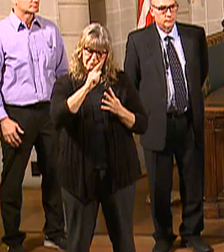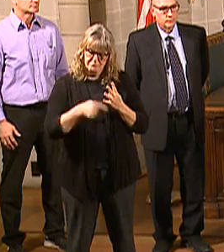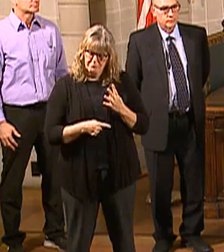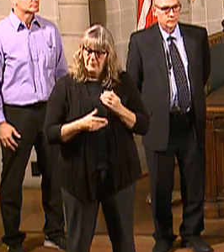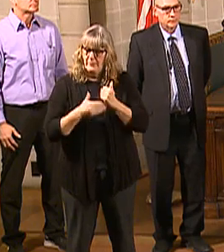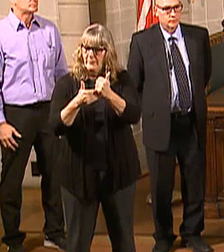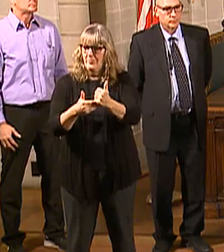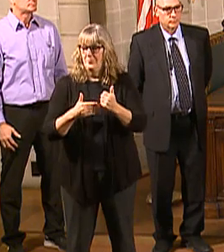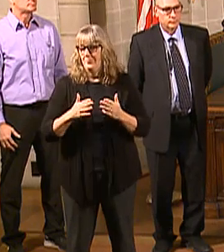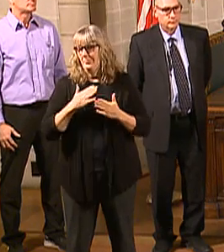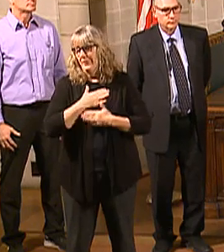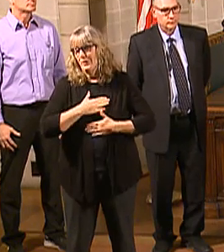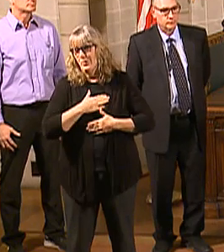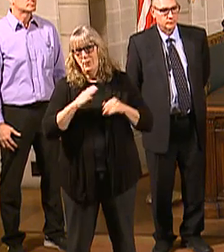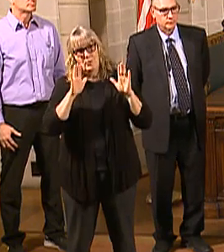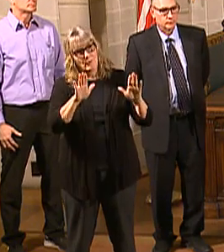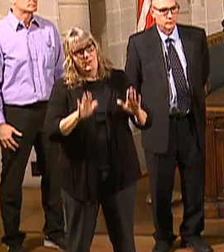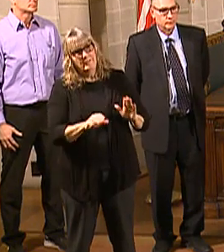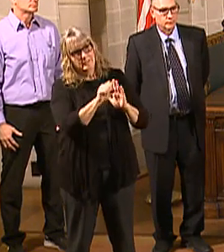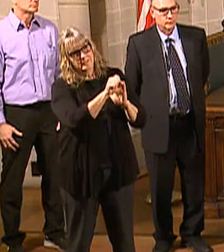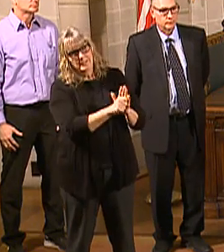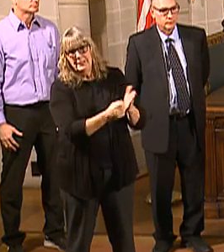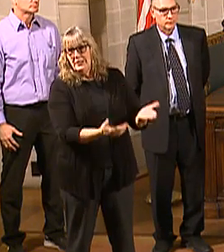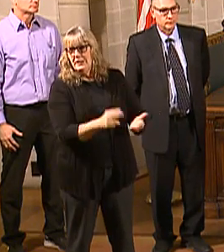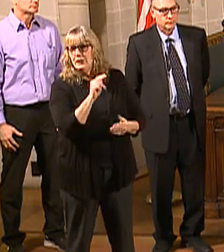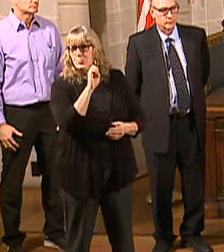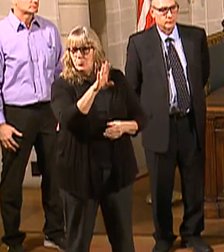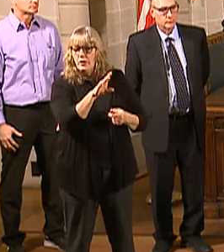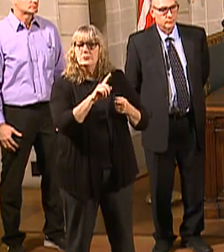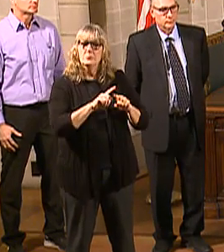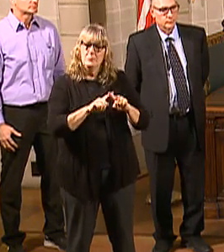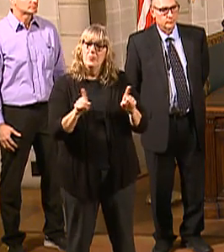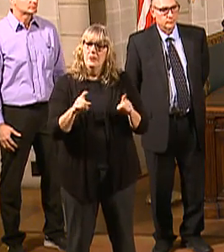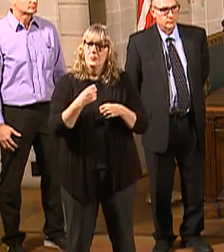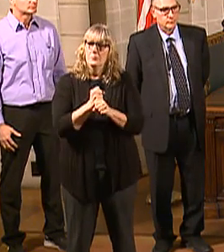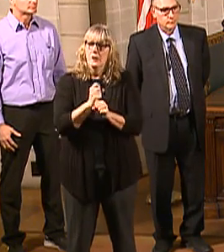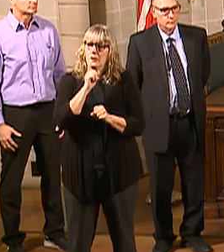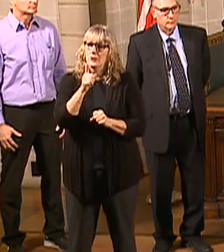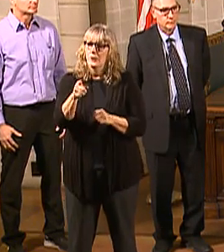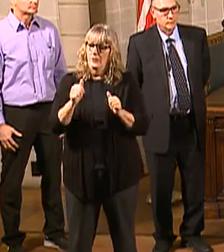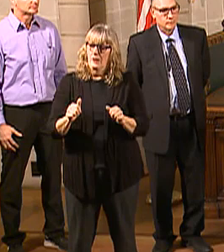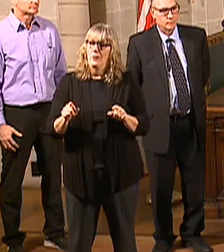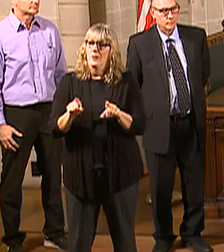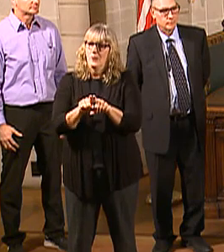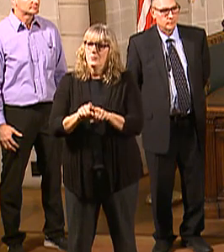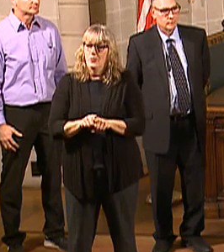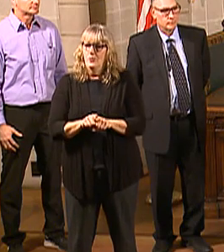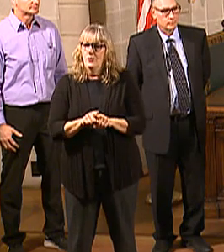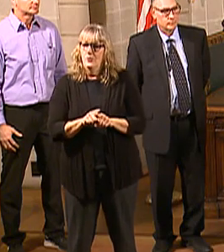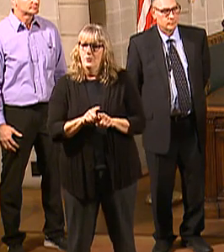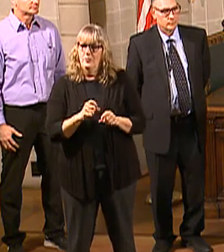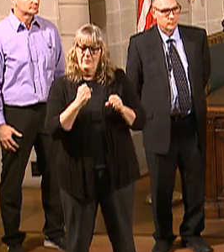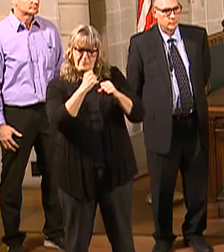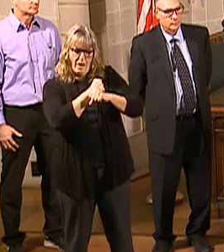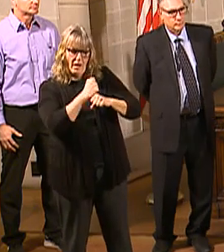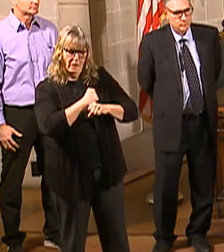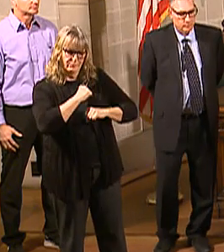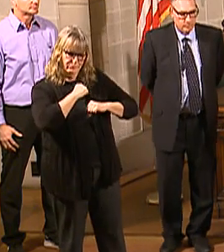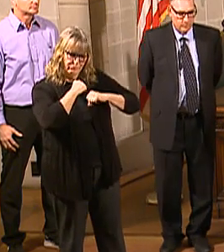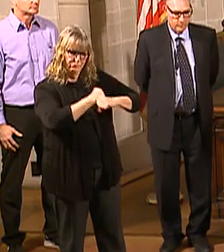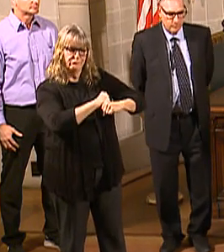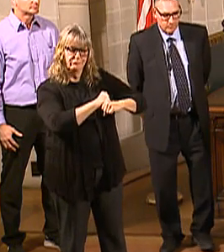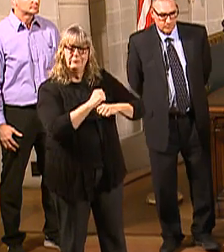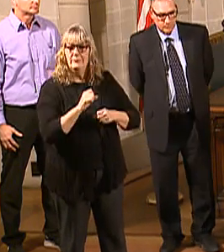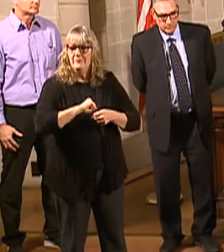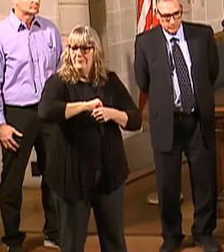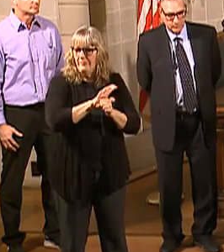help you enjoy the great state of Nebraska, but as Gary was talking about, making sure that you can also help fight off the virus, this COVID-19